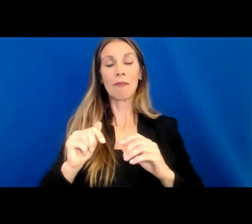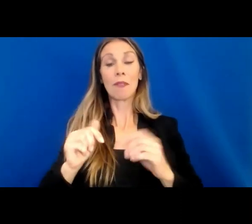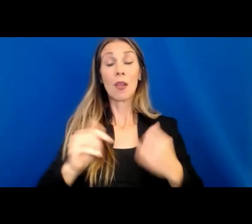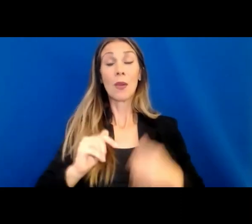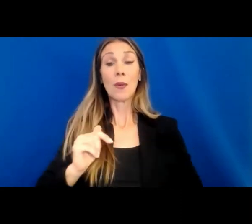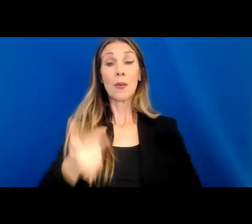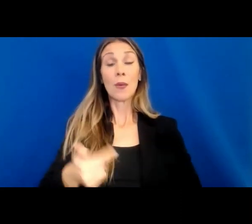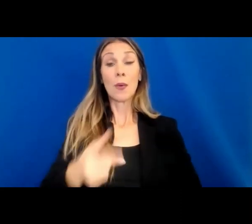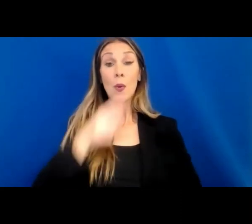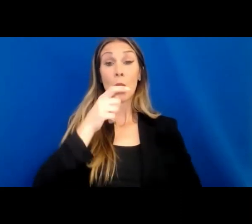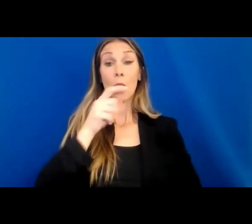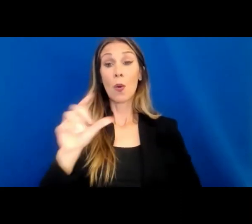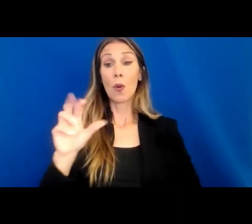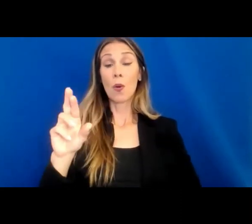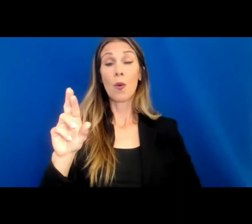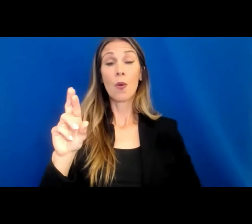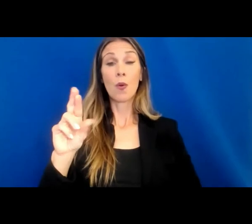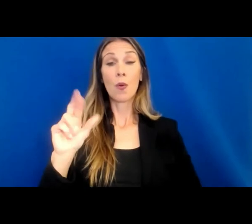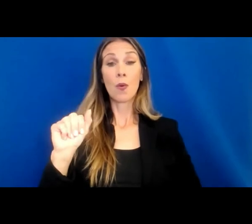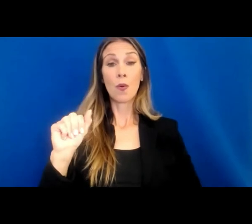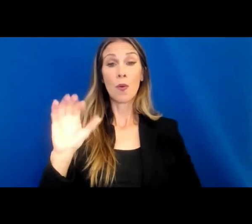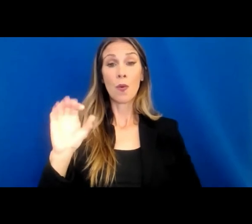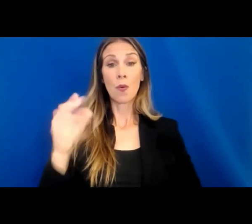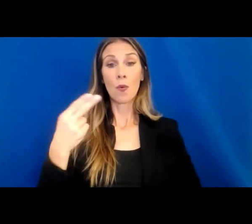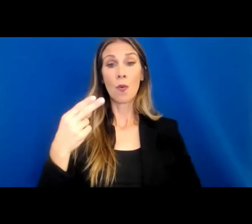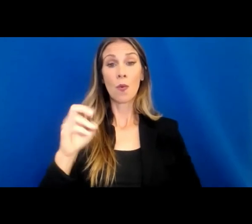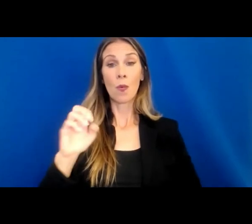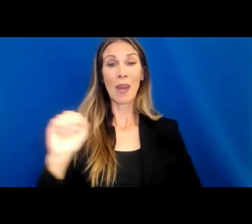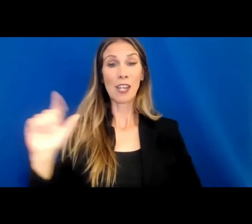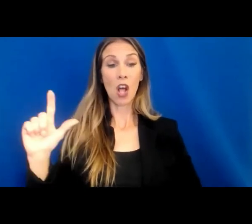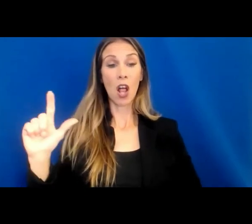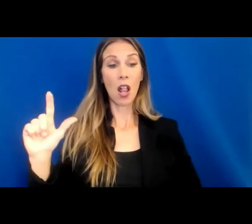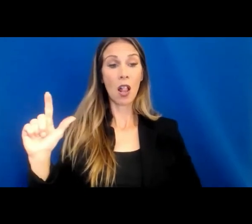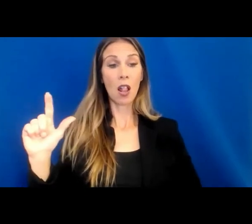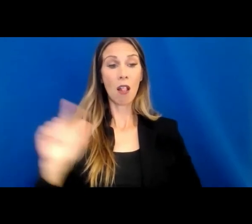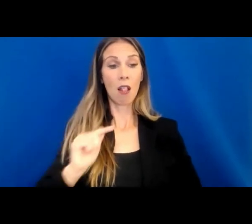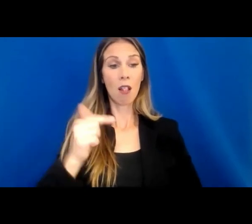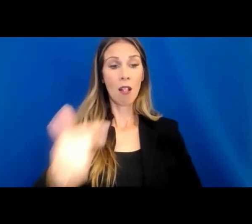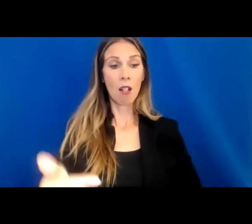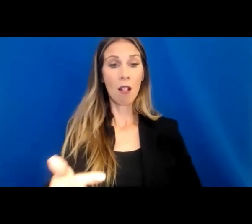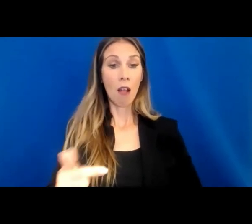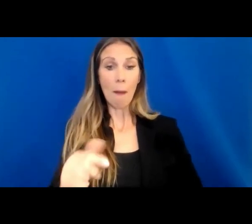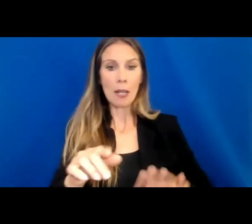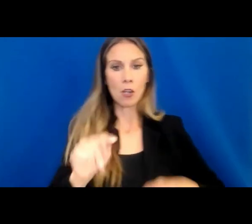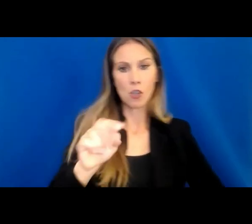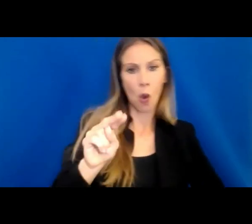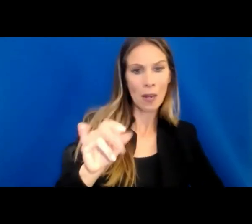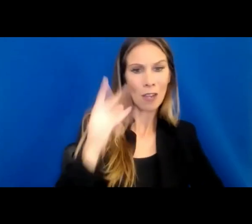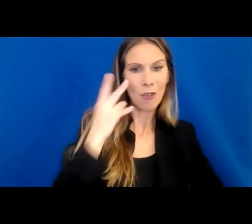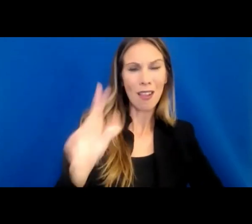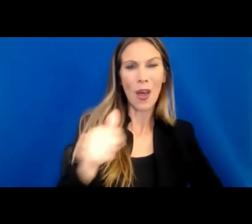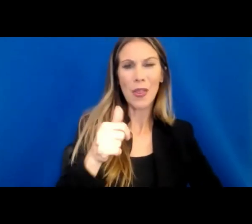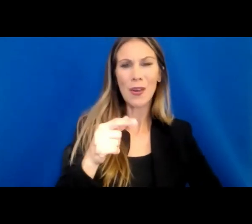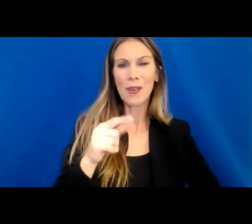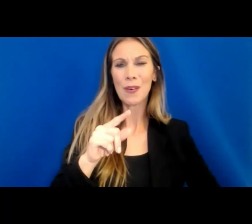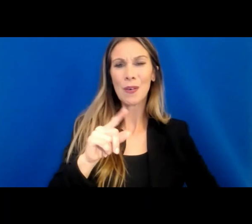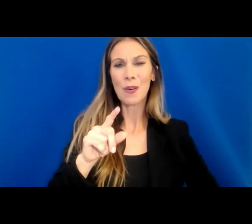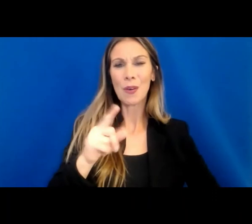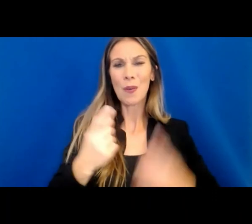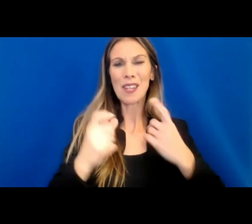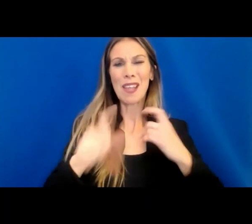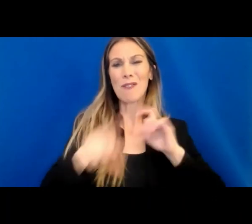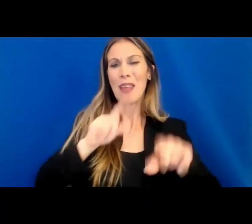We'll turn it back to Rachel. Unless Tony, you see something that we should stop and address right now.